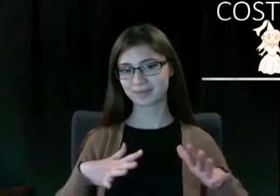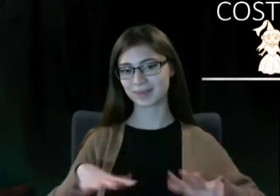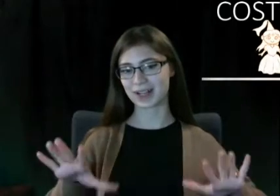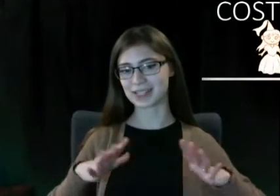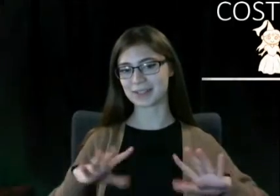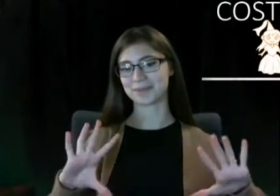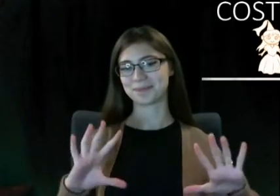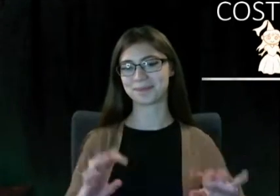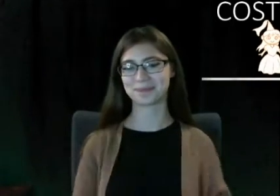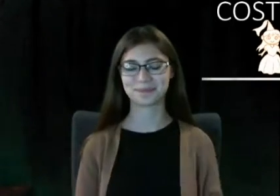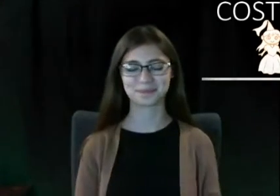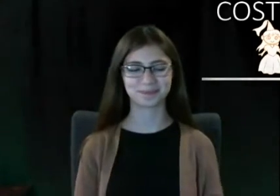Costume.